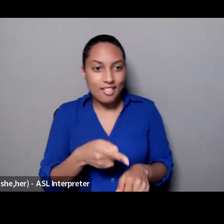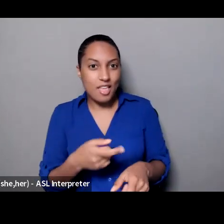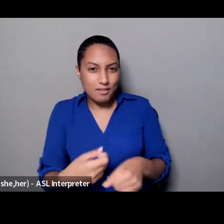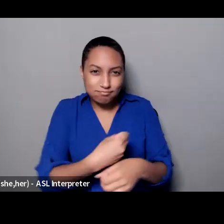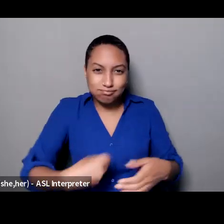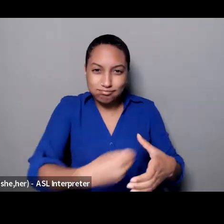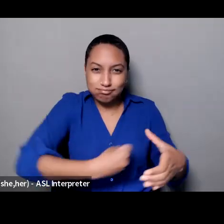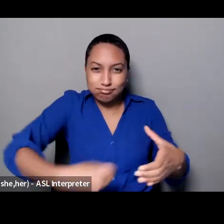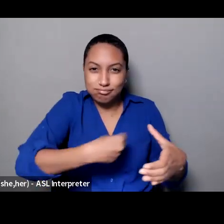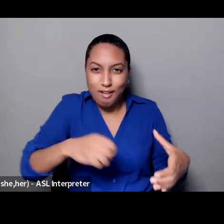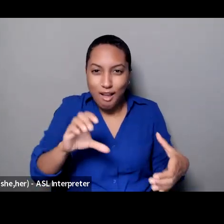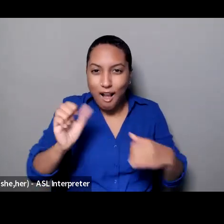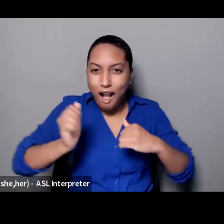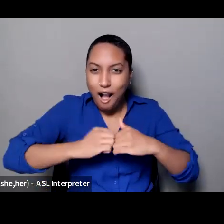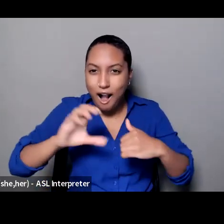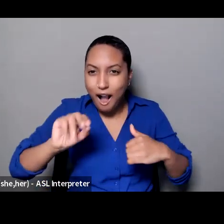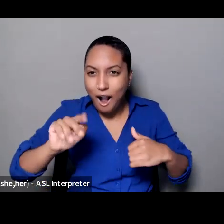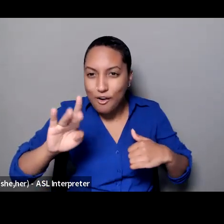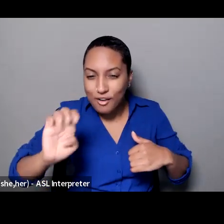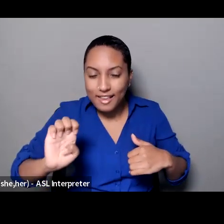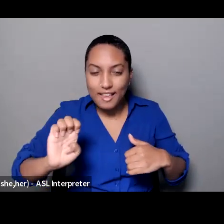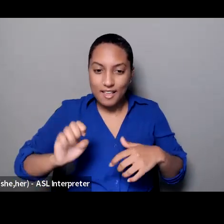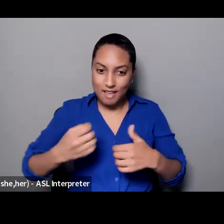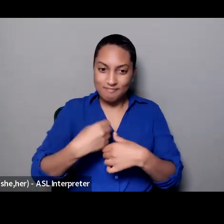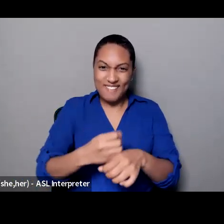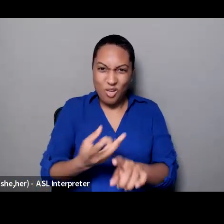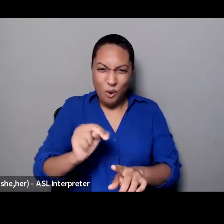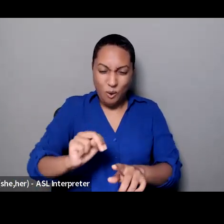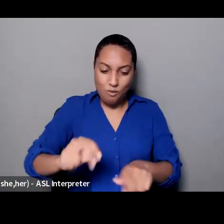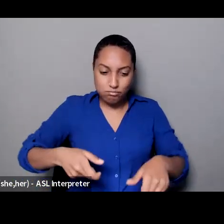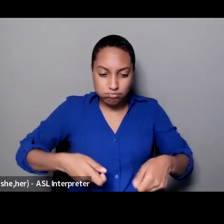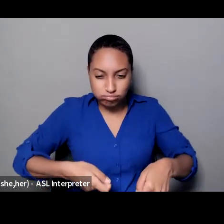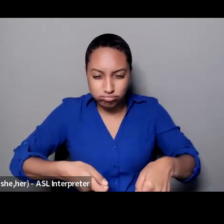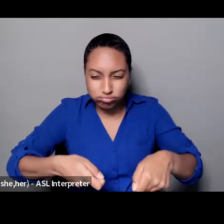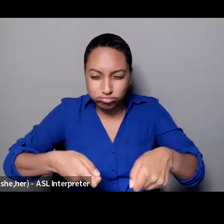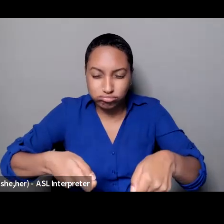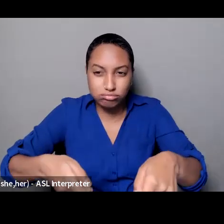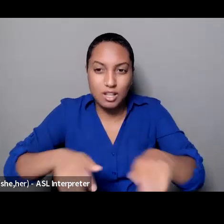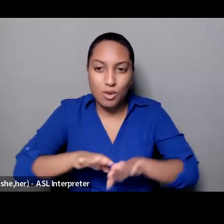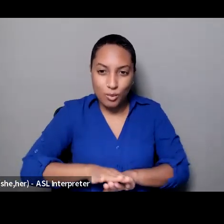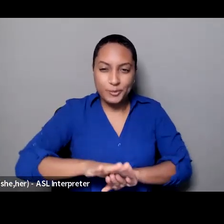the head of the Berkeley CIL. He was developing his leadership,